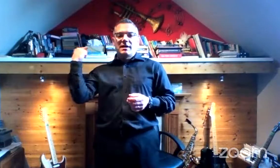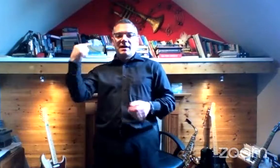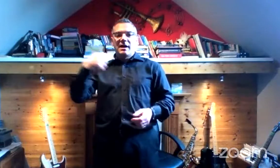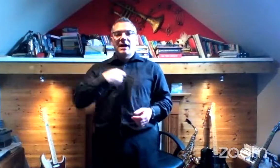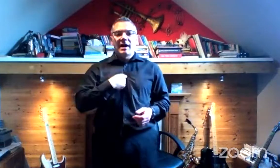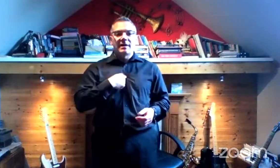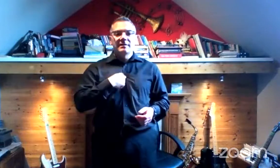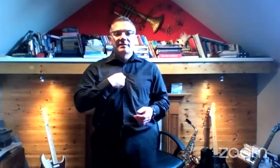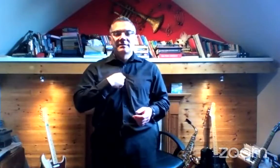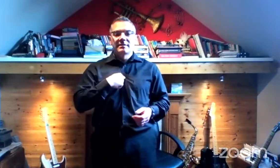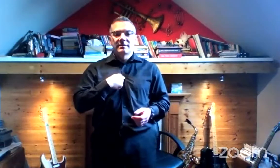I